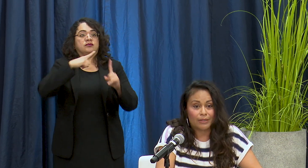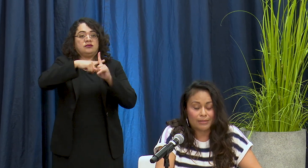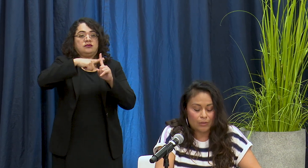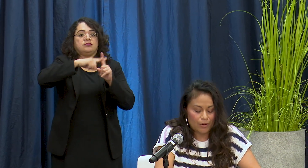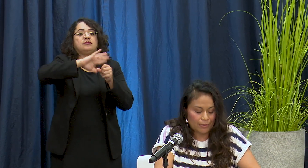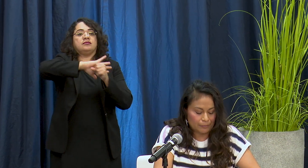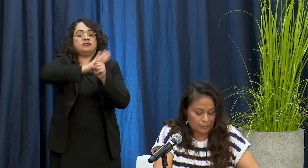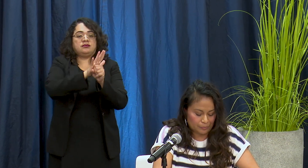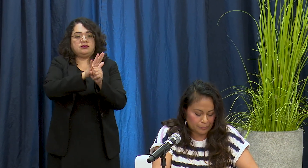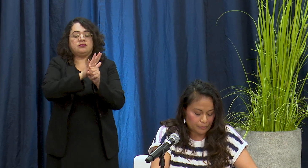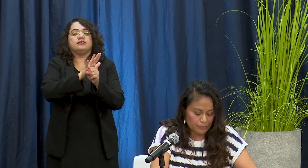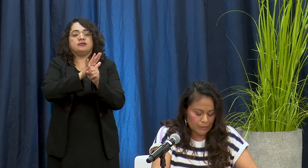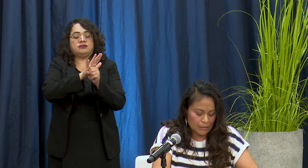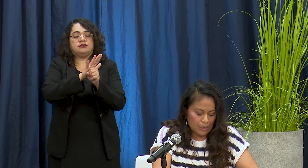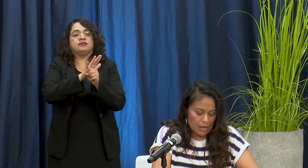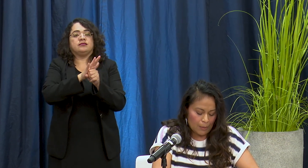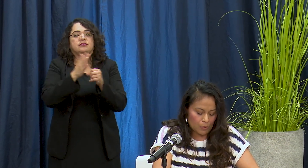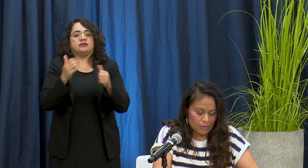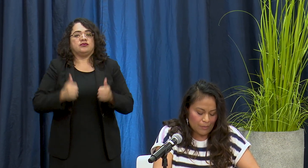de COVID-19.